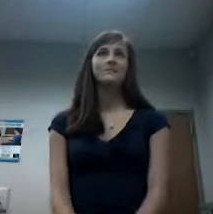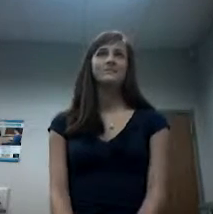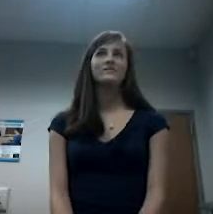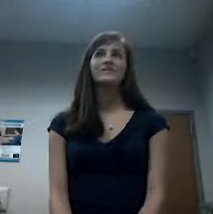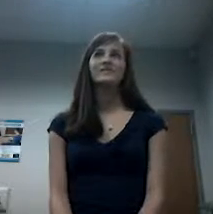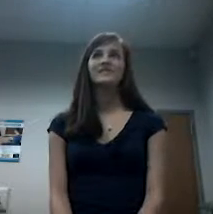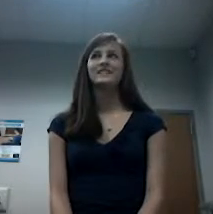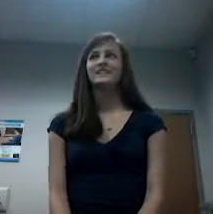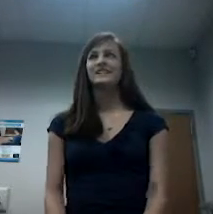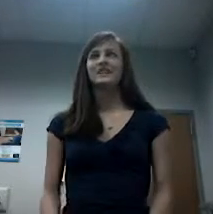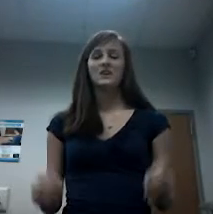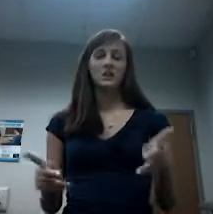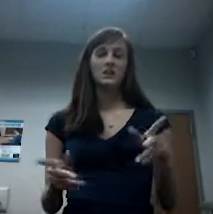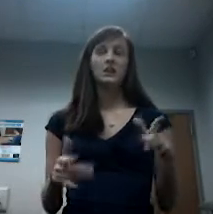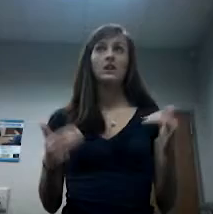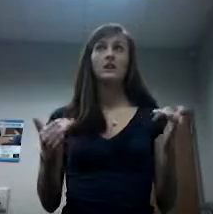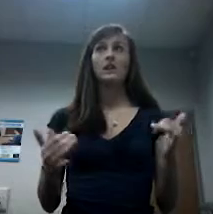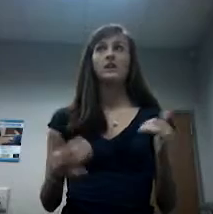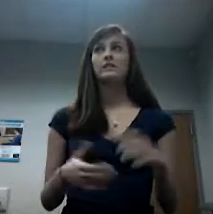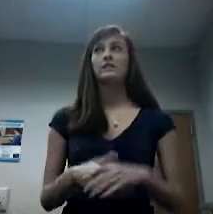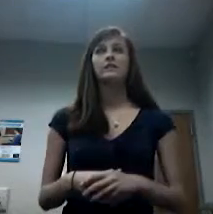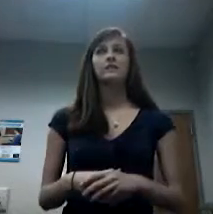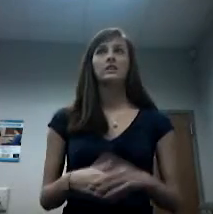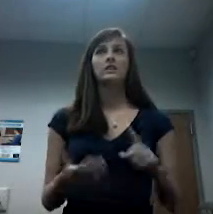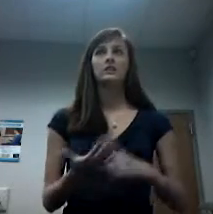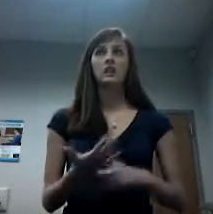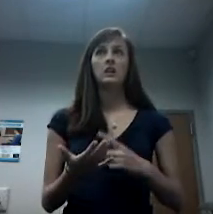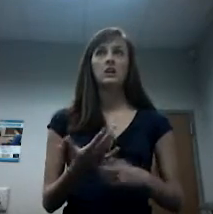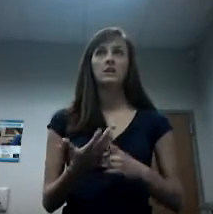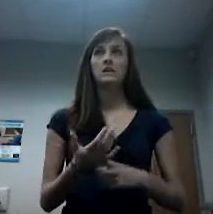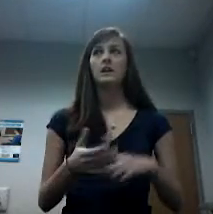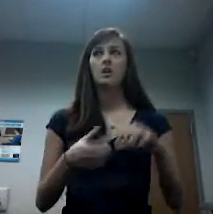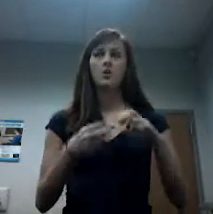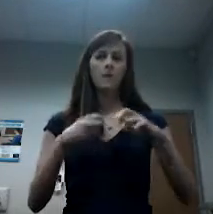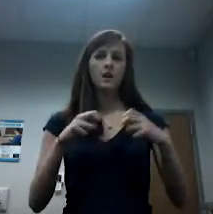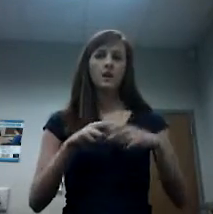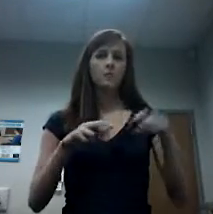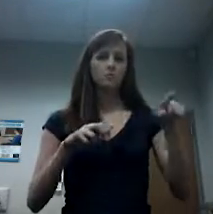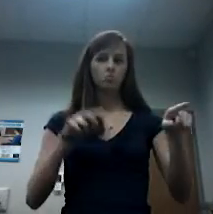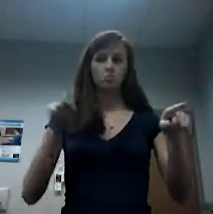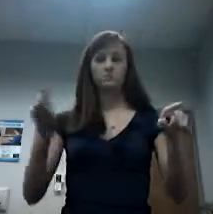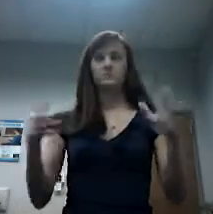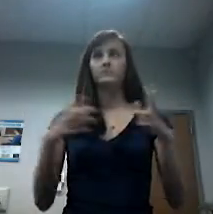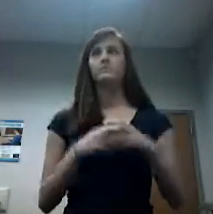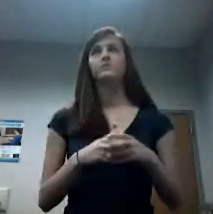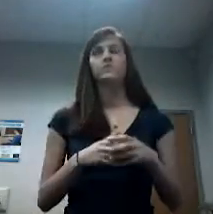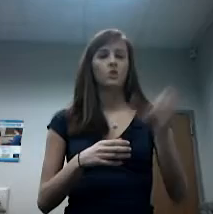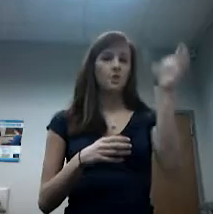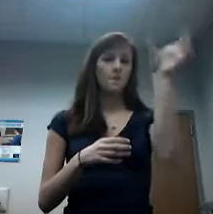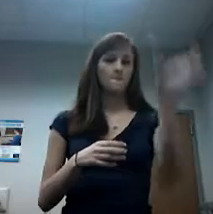All right. We're also going to talk about problems that both sides had right now. So we have the British side,